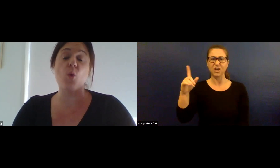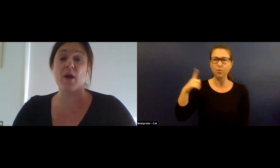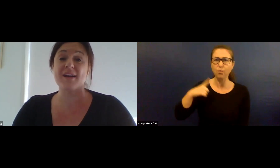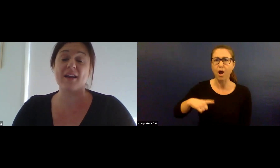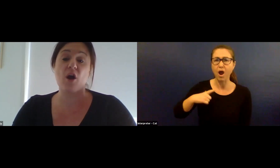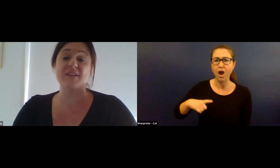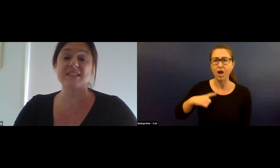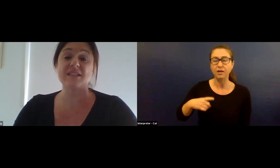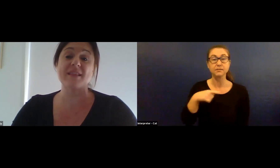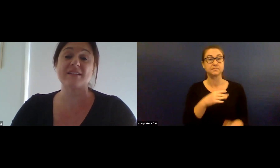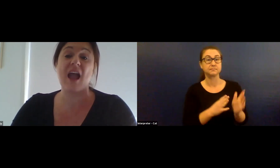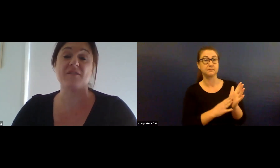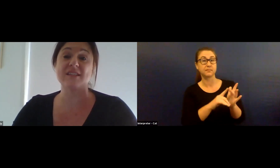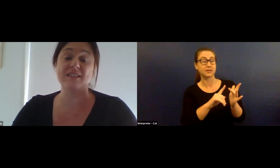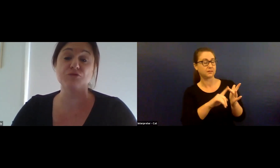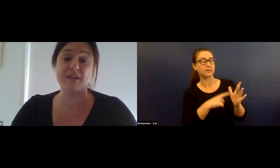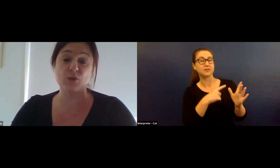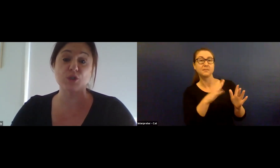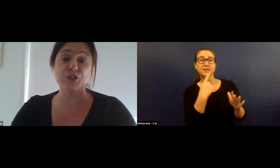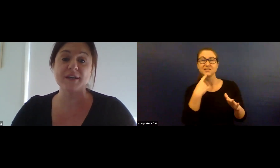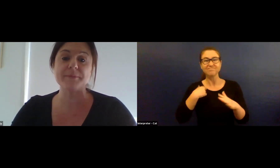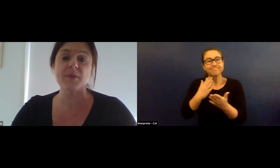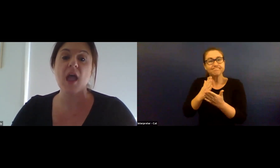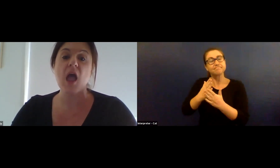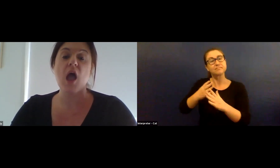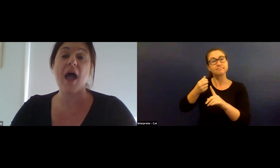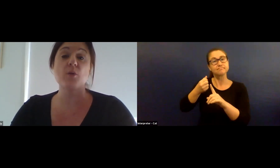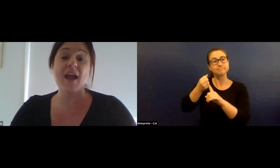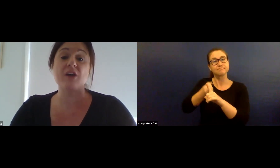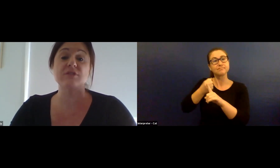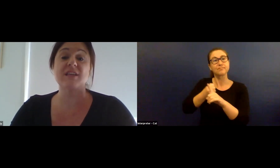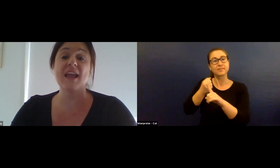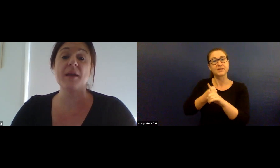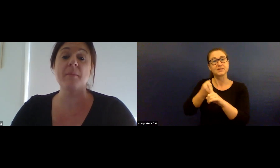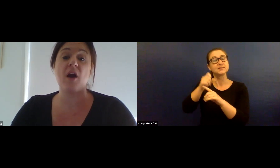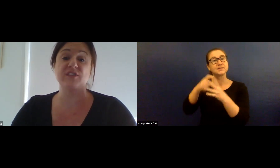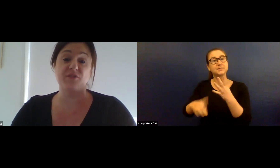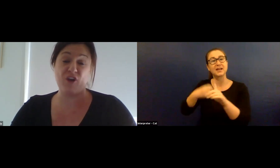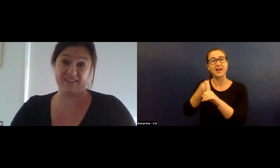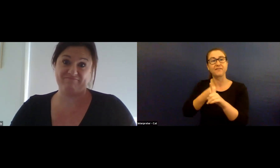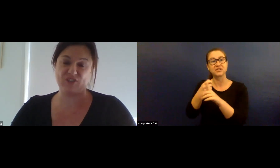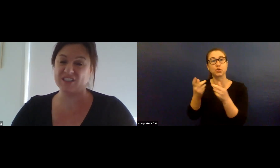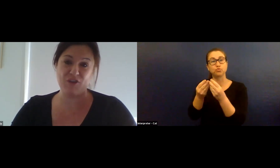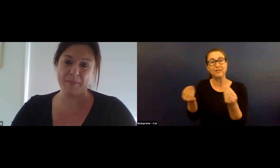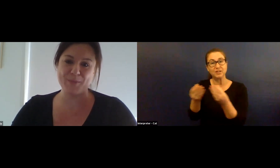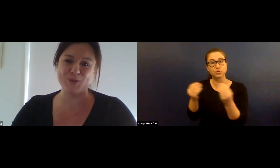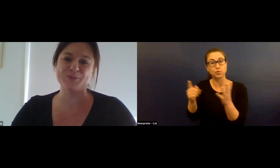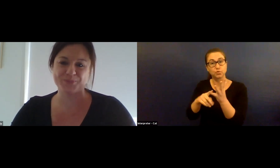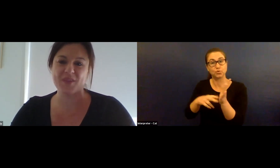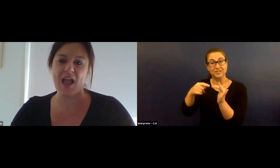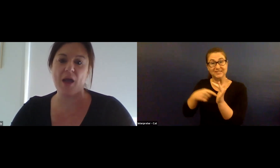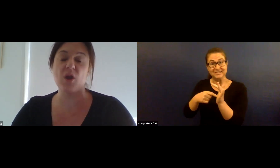am the coordinator of the Disability Advocacy Resource Unit, and we are a team of just three